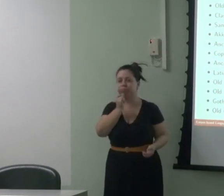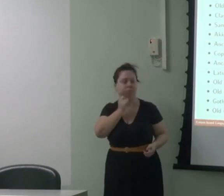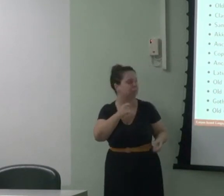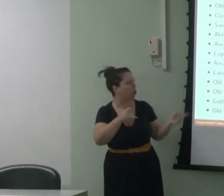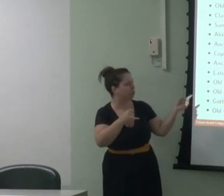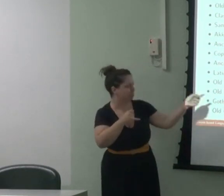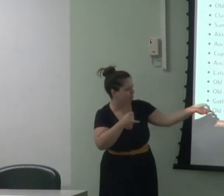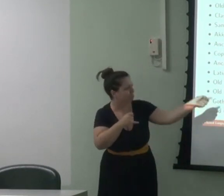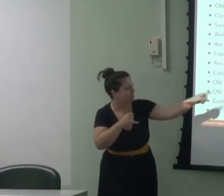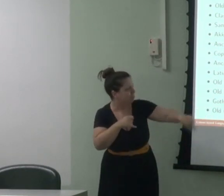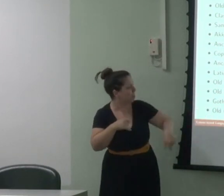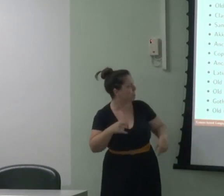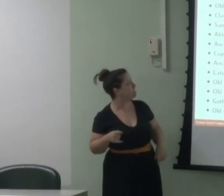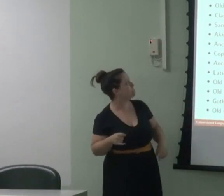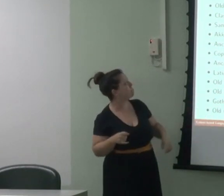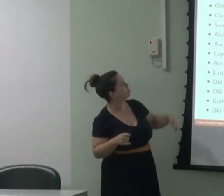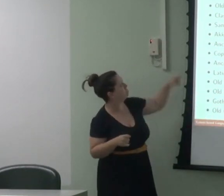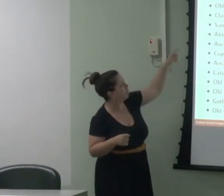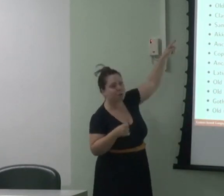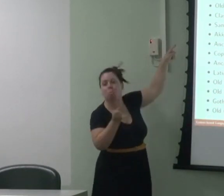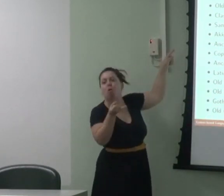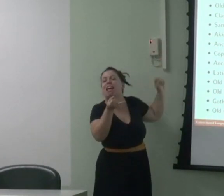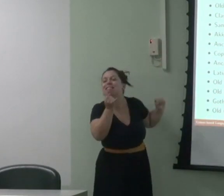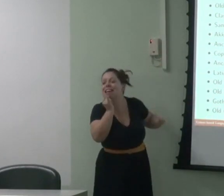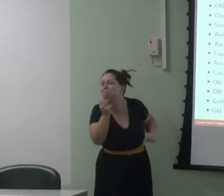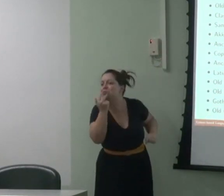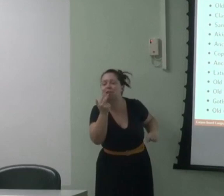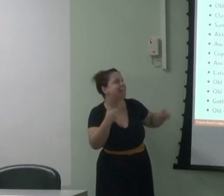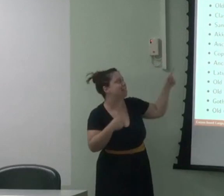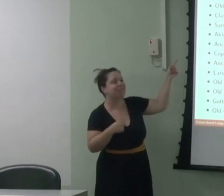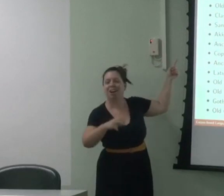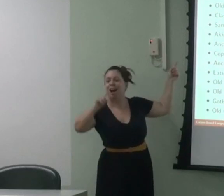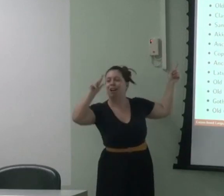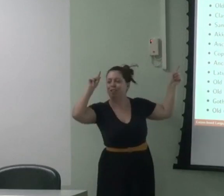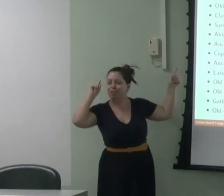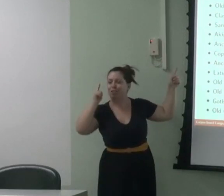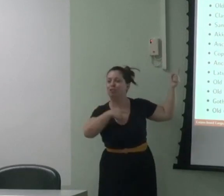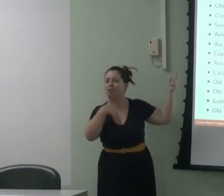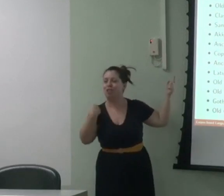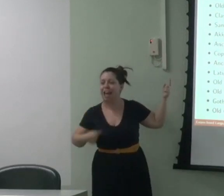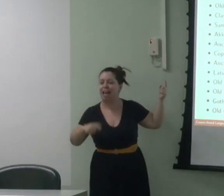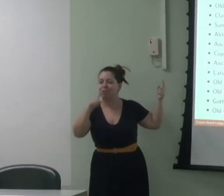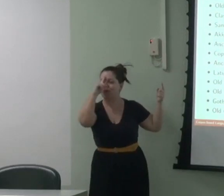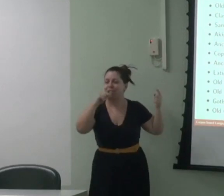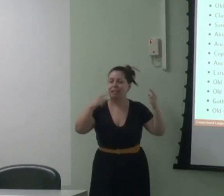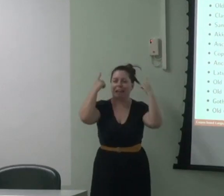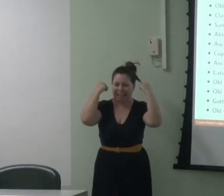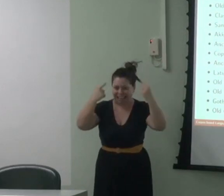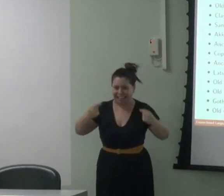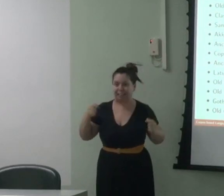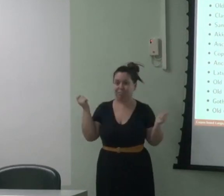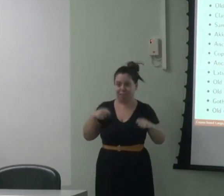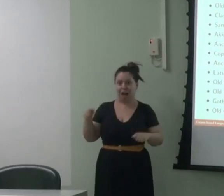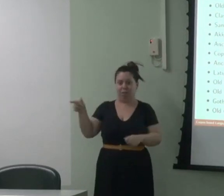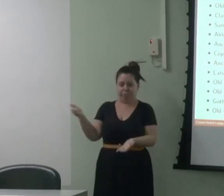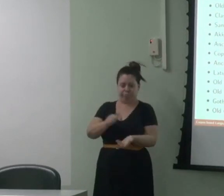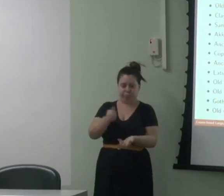There's Akkadian, obviously Latin, classic, ancient Greek, and many others.